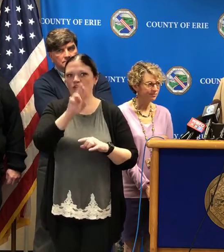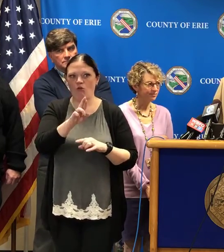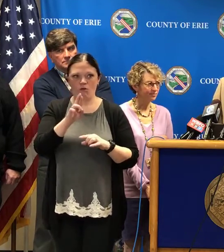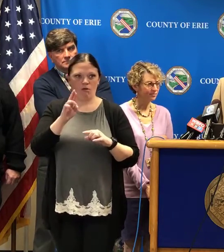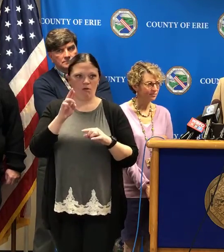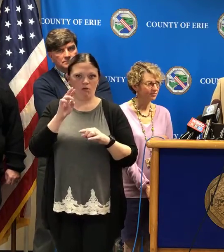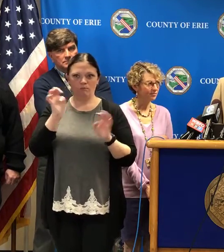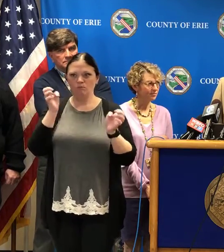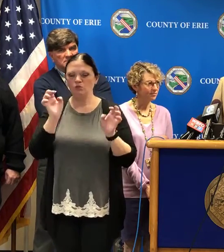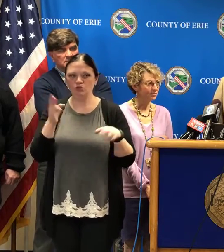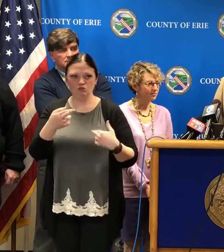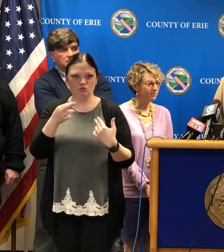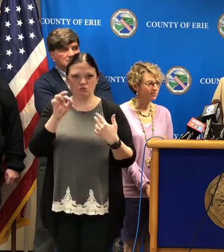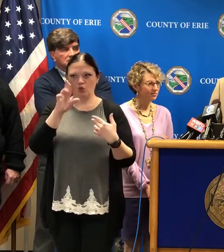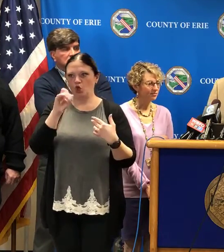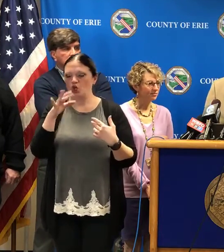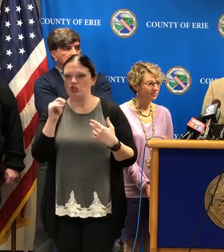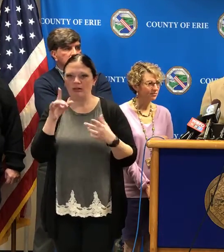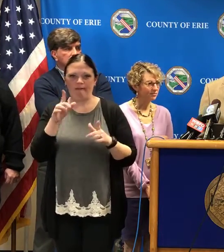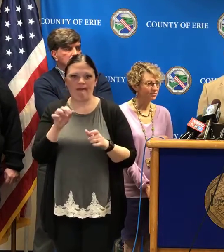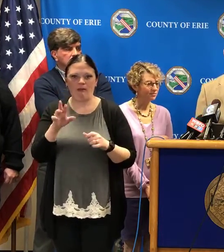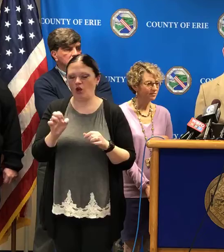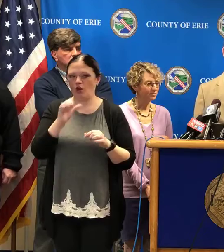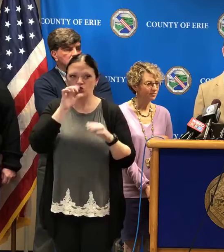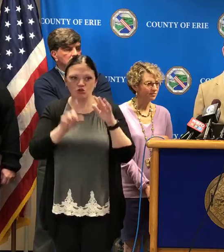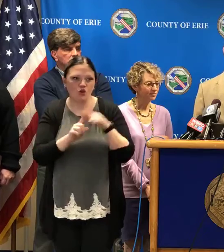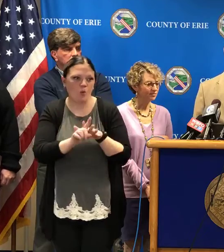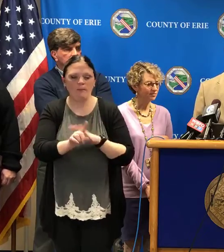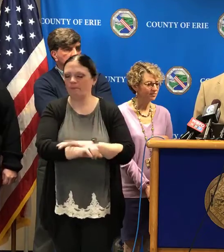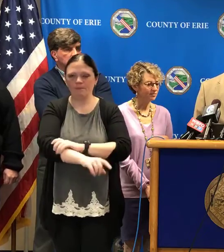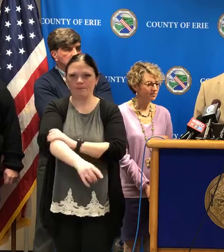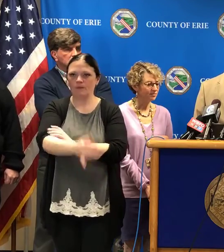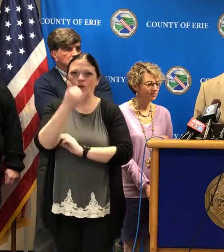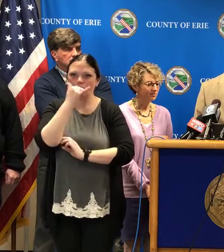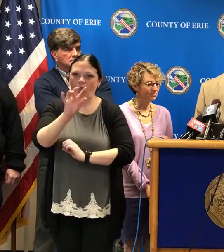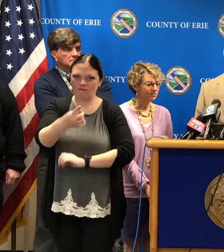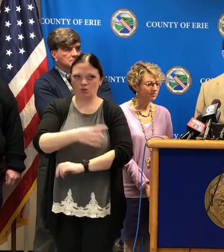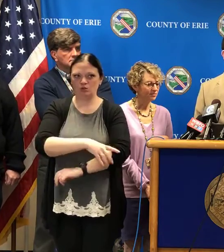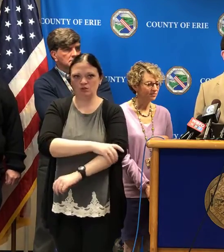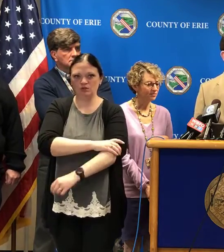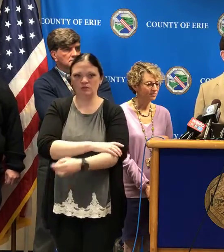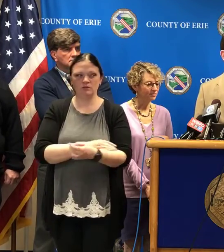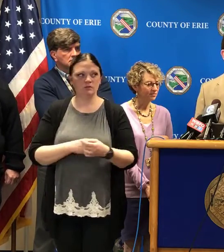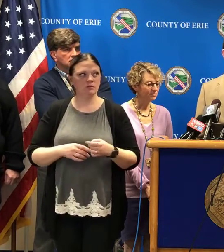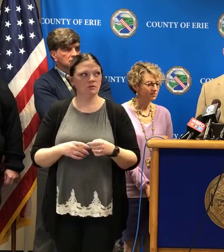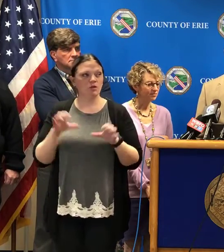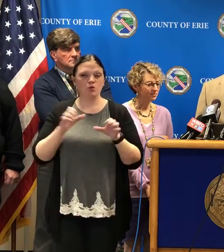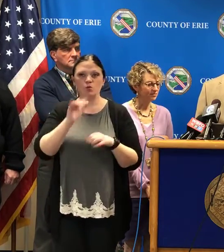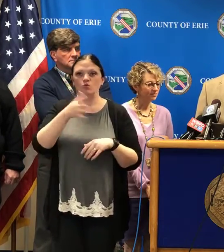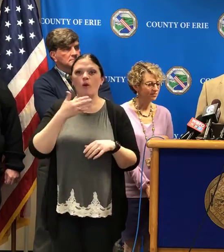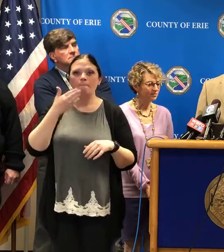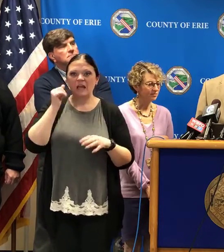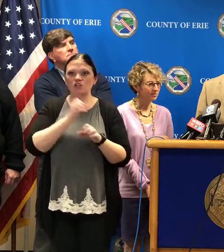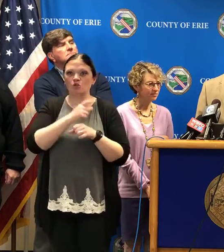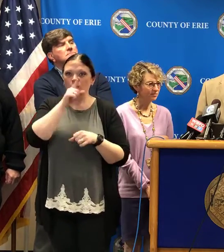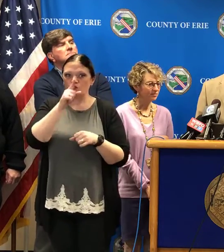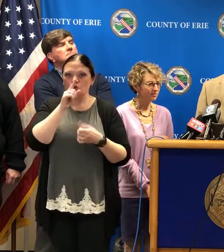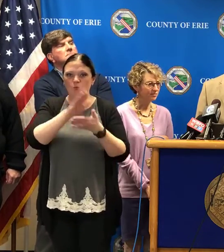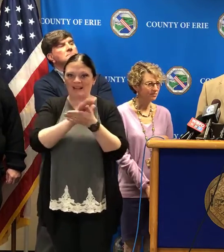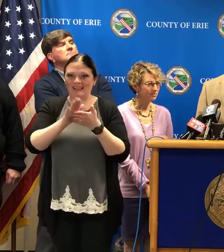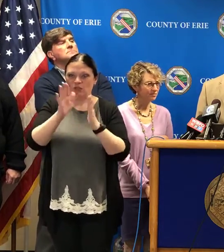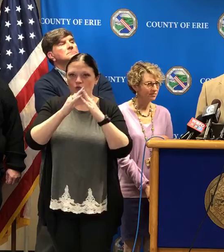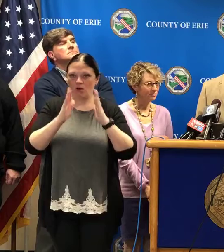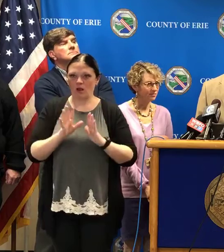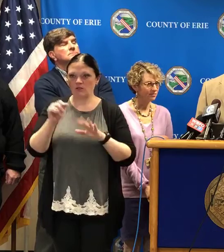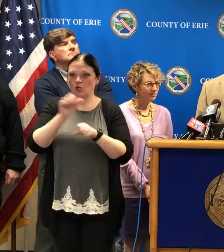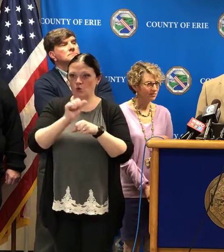care. Don't just show up at your doctor's office. Call them first. And in the meantime, do your best to ensure that you're cleaning your household